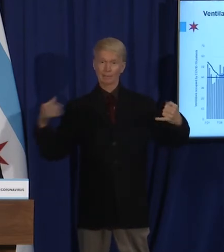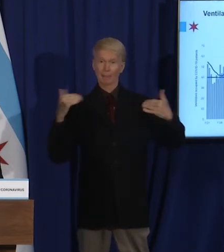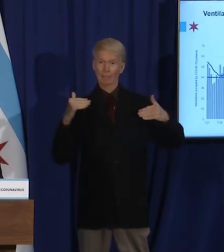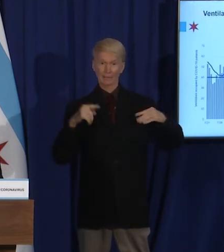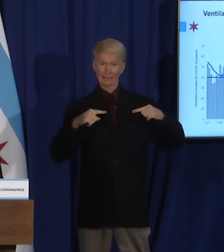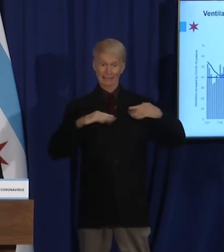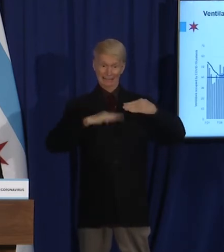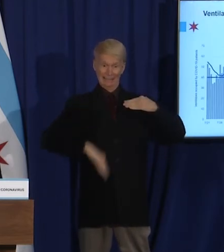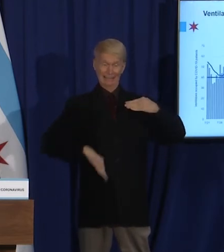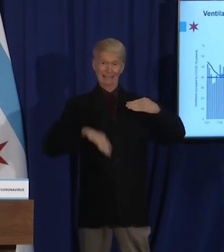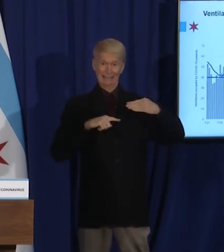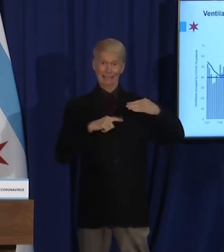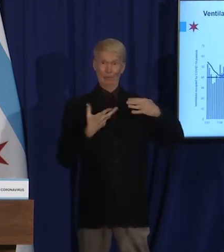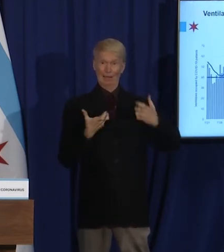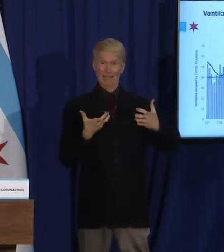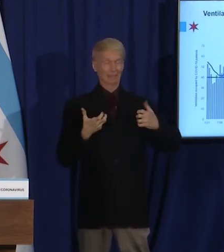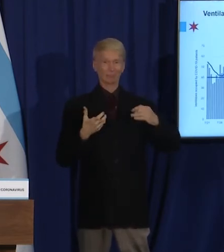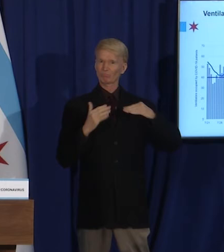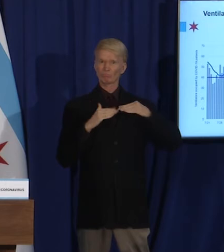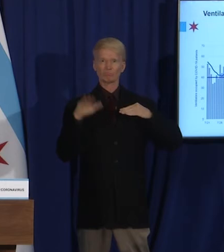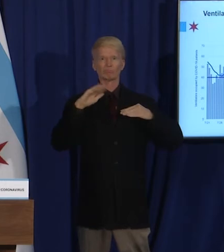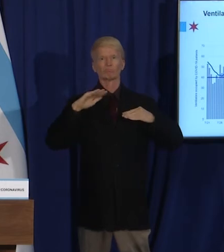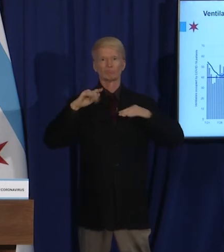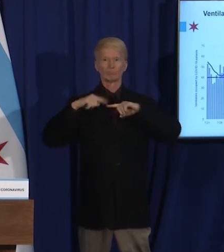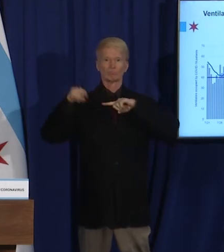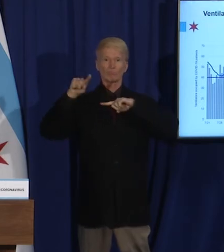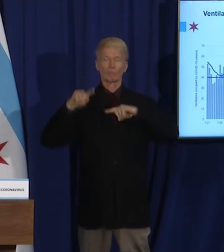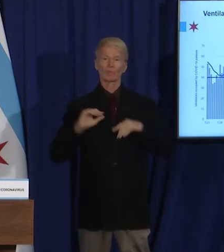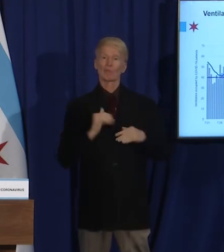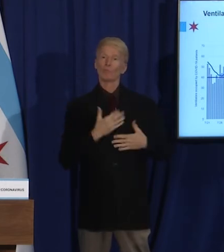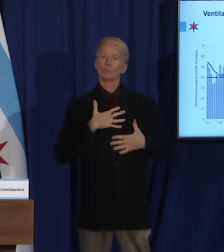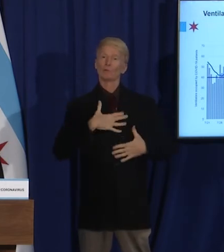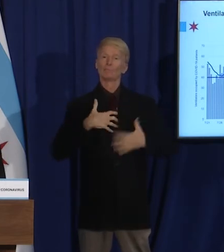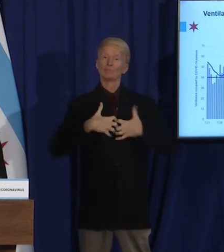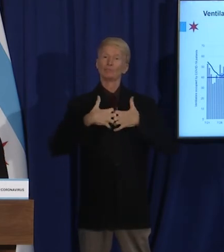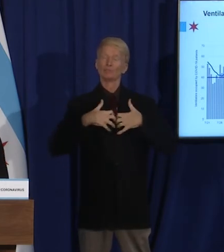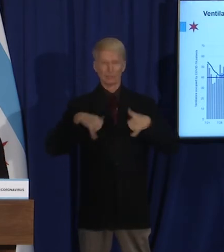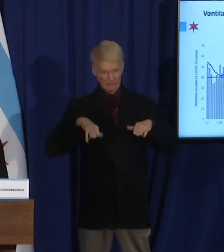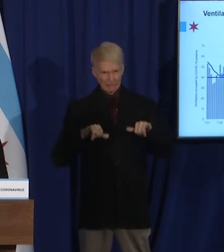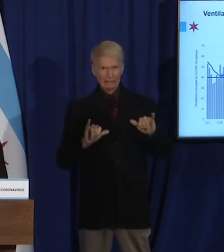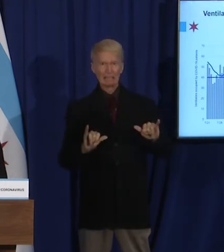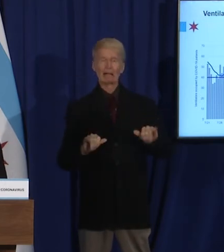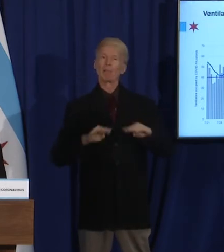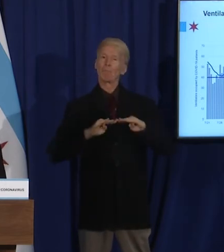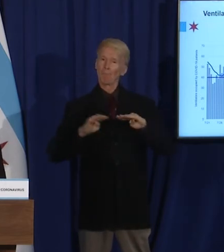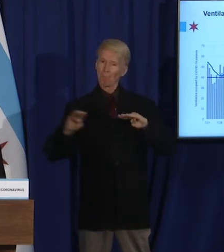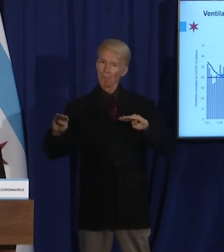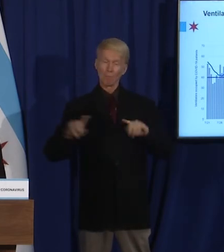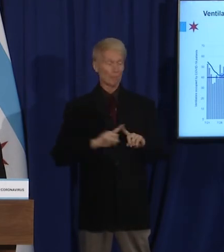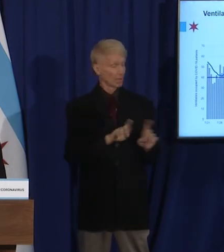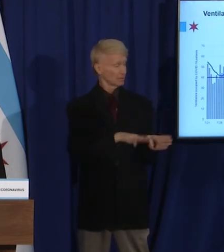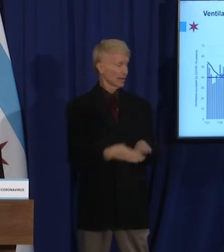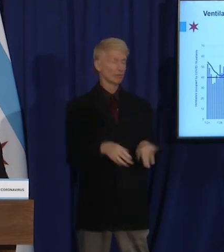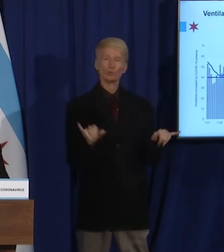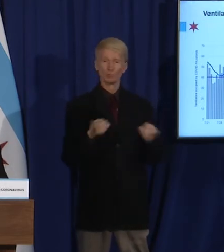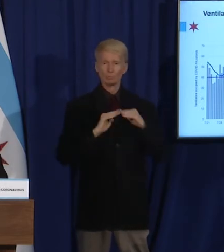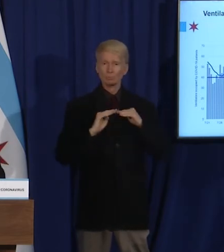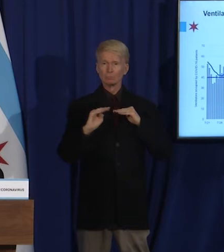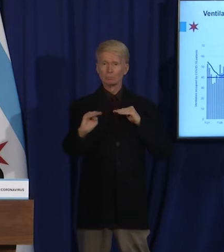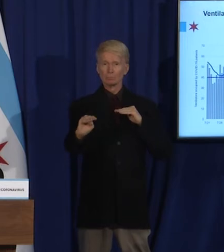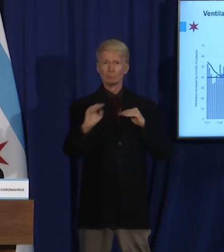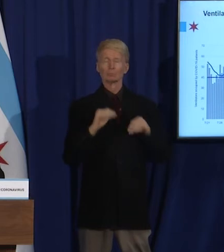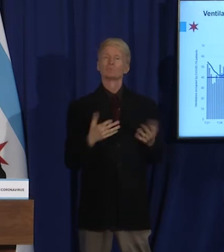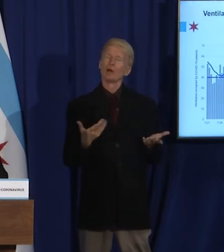threshold. Our ventilator use is still stable at this point, as are our deaths. And I want people